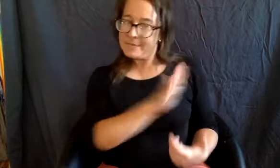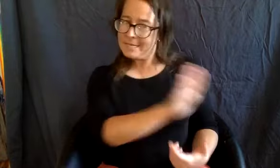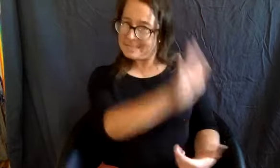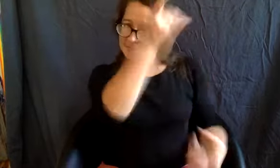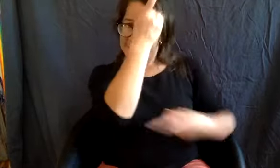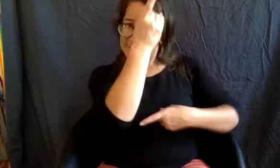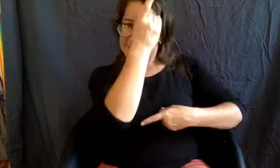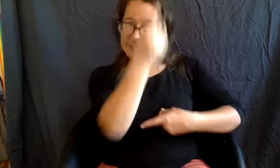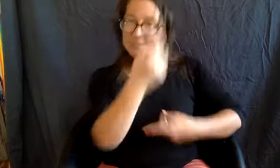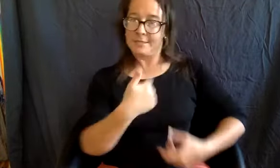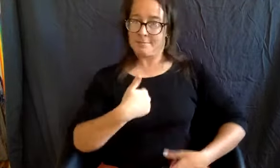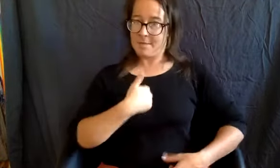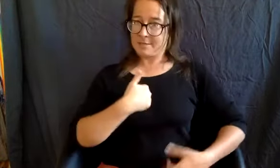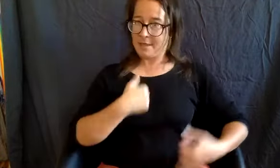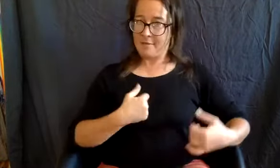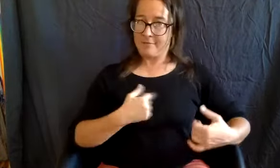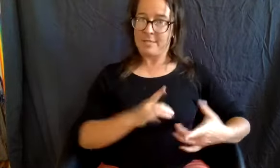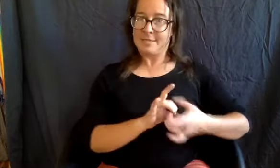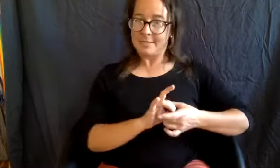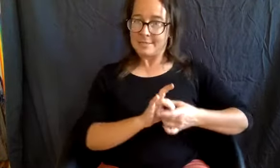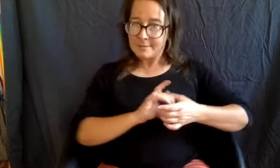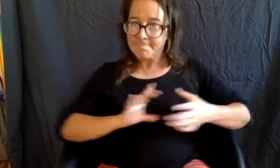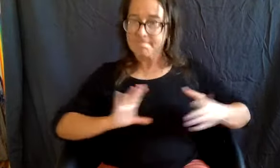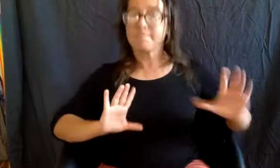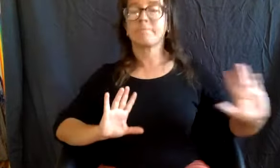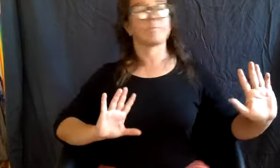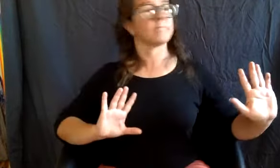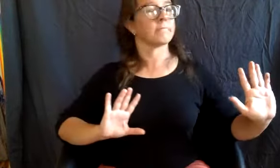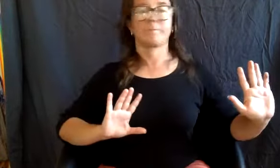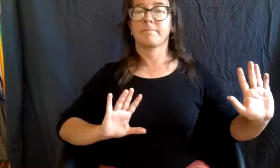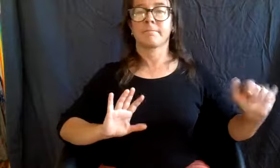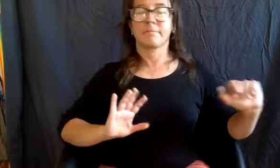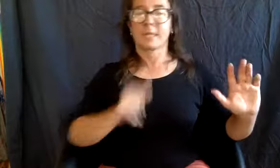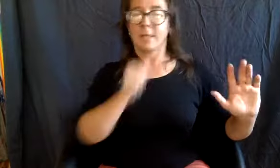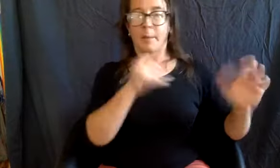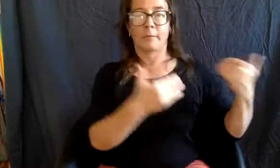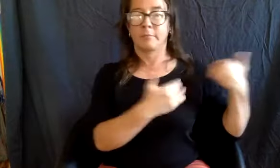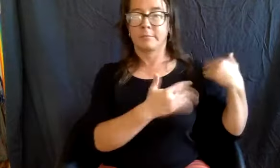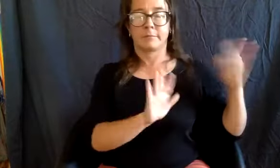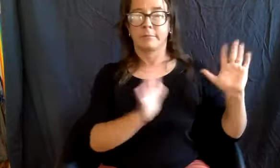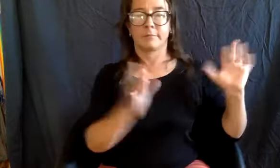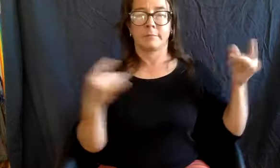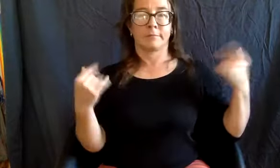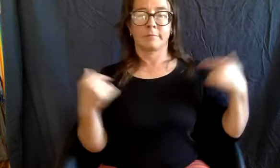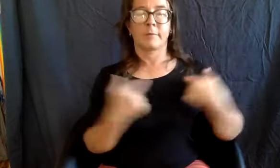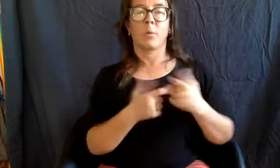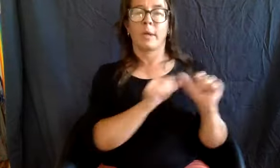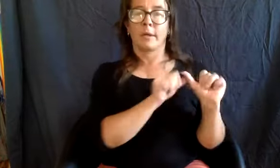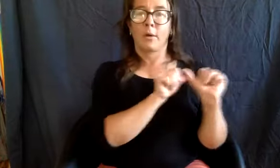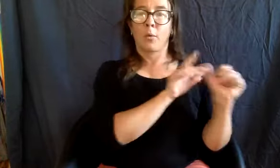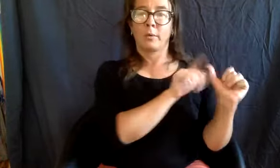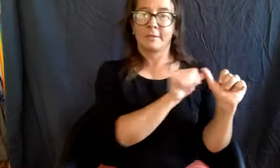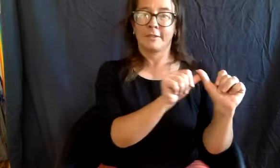to pretend, and you can go fight, and you can do all this, because one more time I had to be so hurt and accept the fact that my child lies to